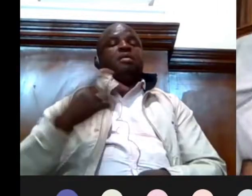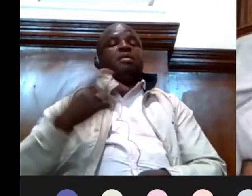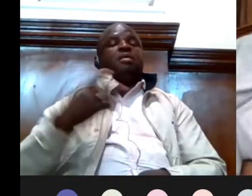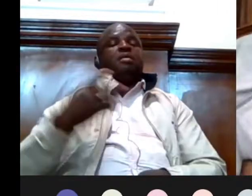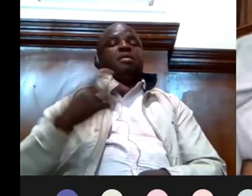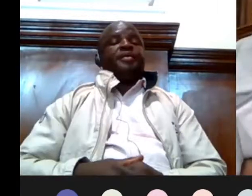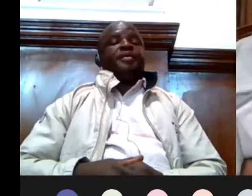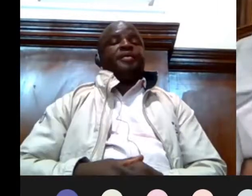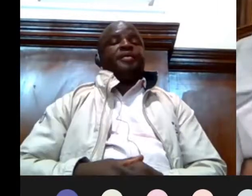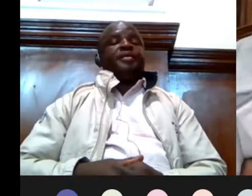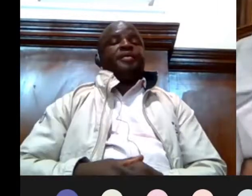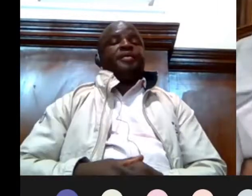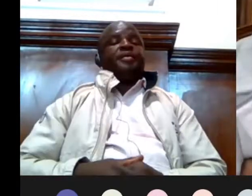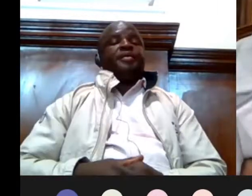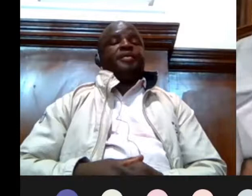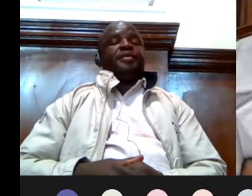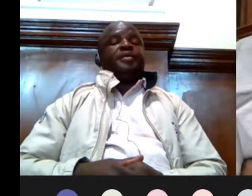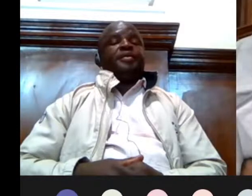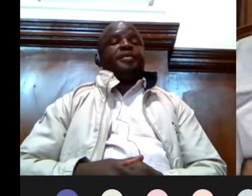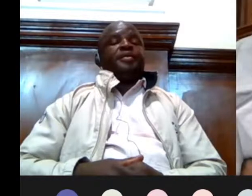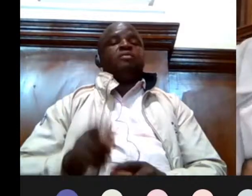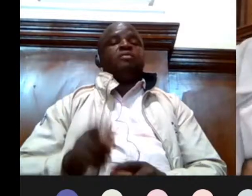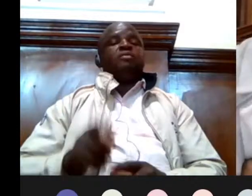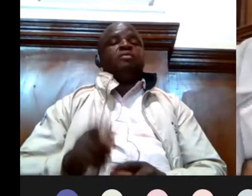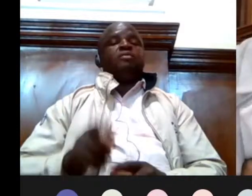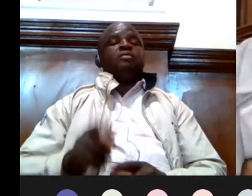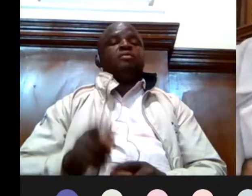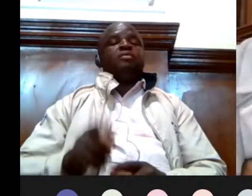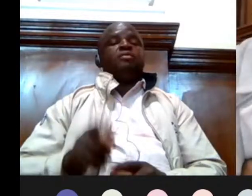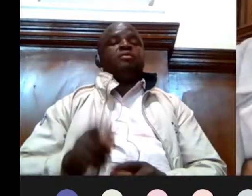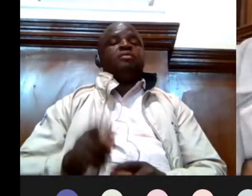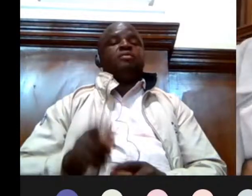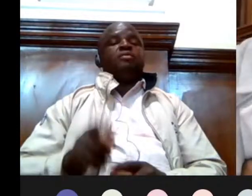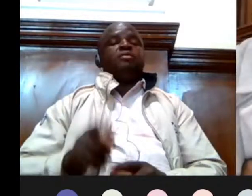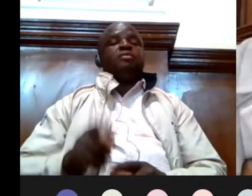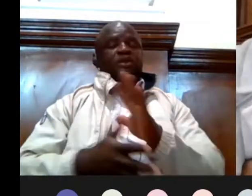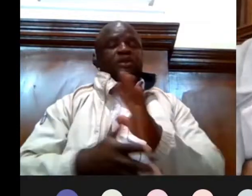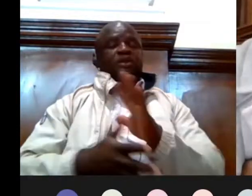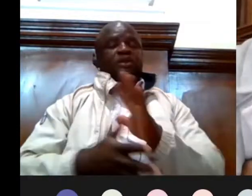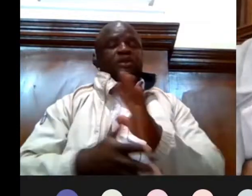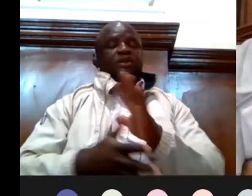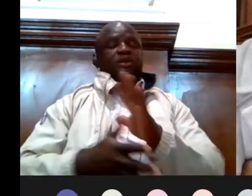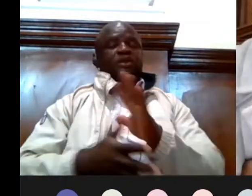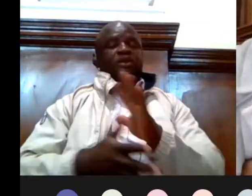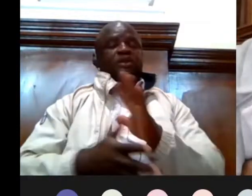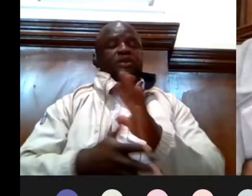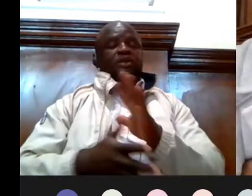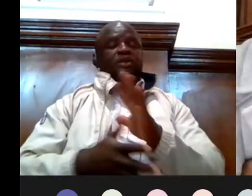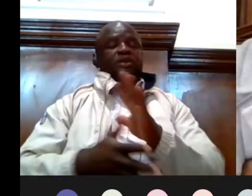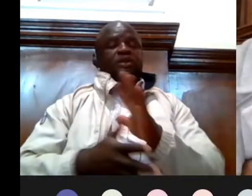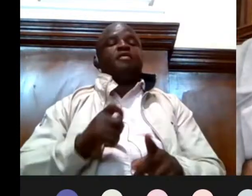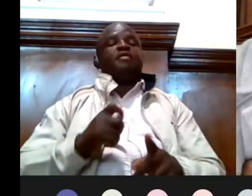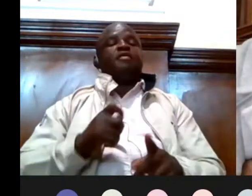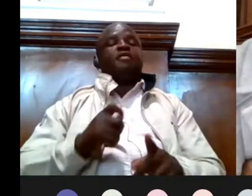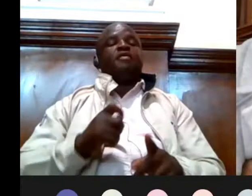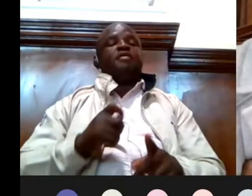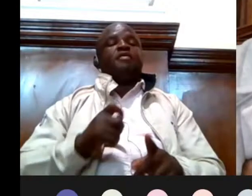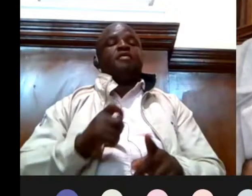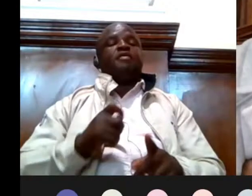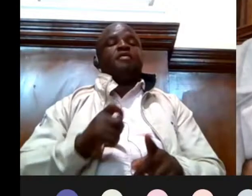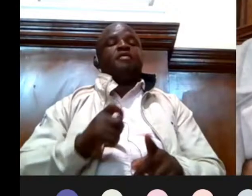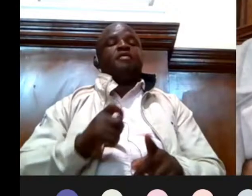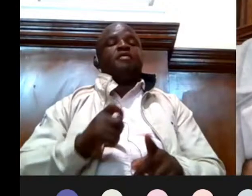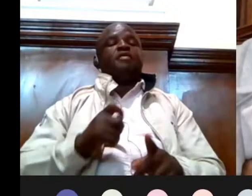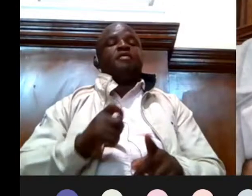a nkelwang virginity ka hona ho rapiwa ke dinokwane tsa tsena. Ke soba le ho ba